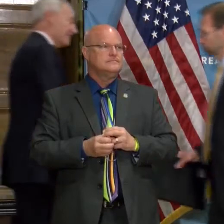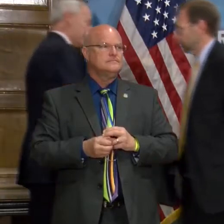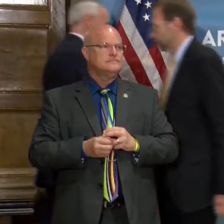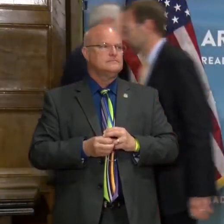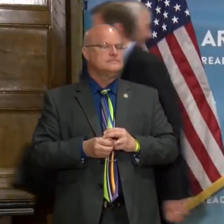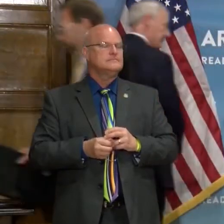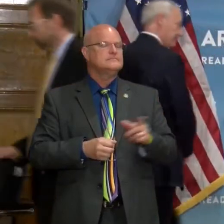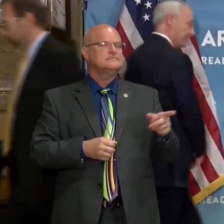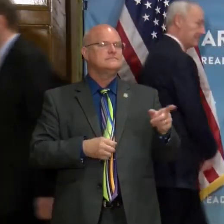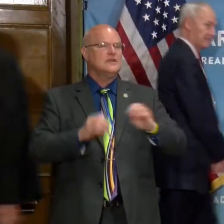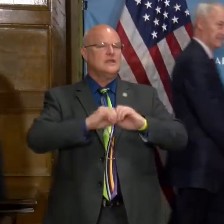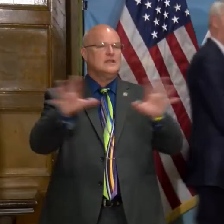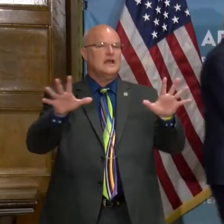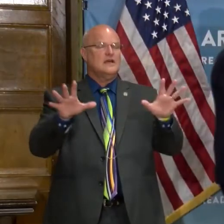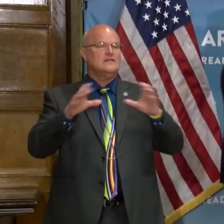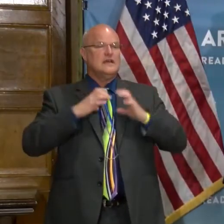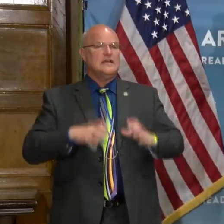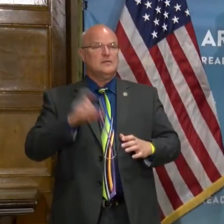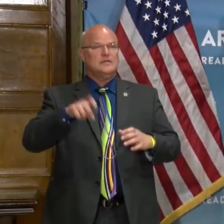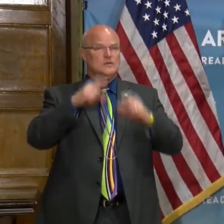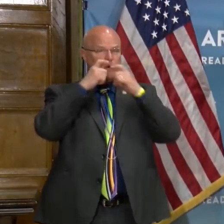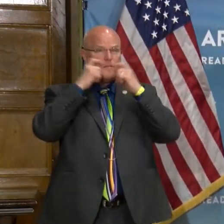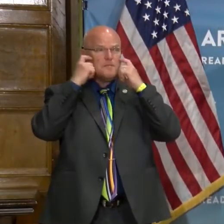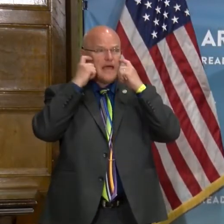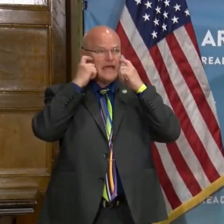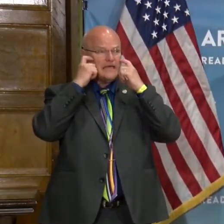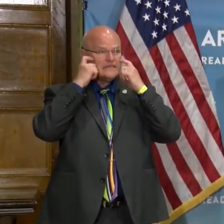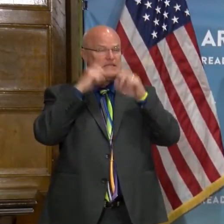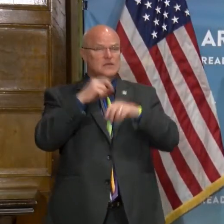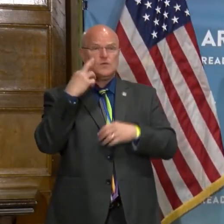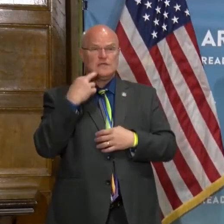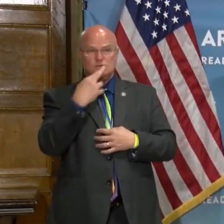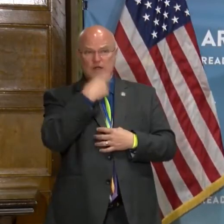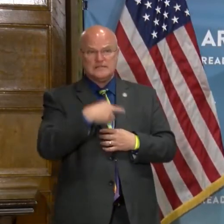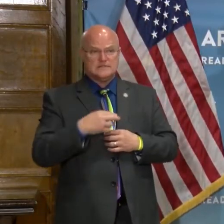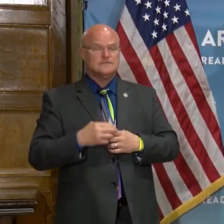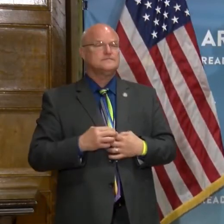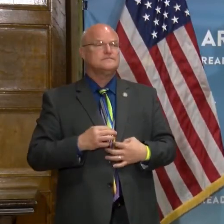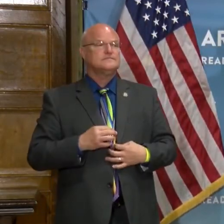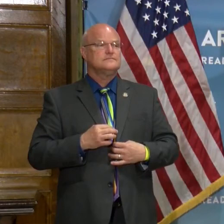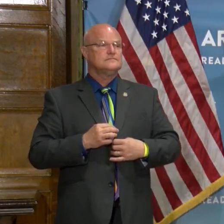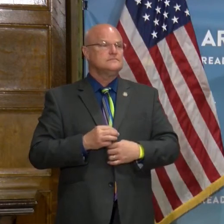Can you clarify if customers need to wear masks in restaurants?